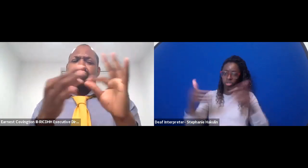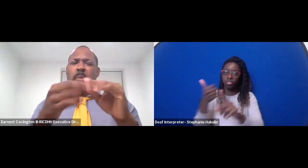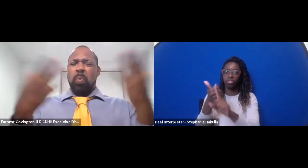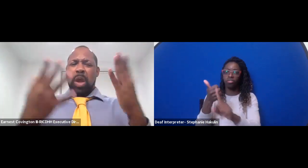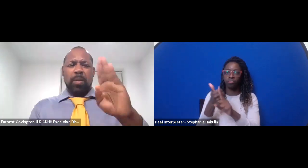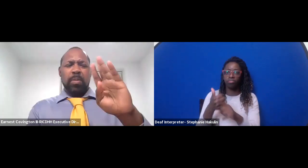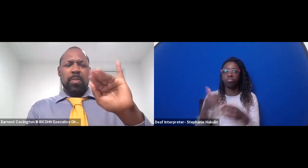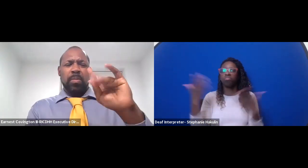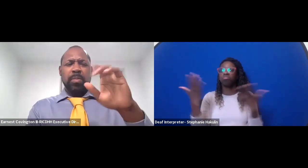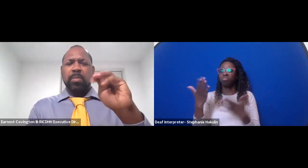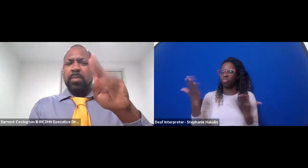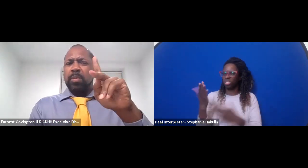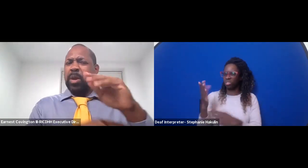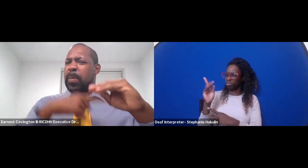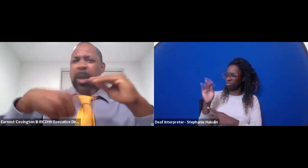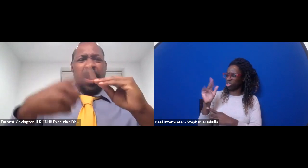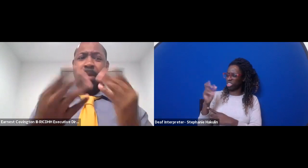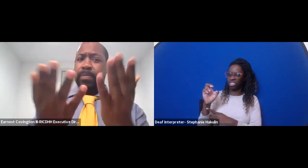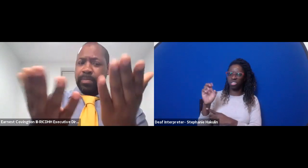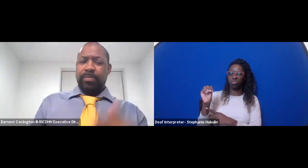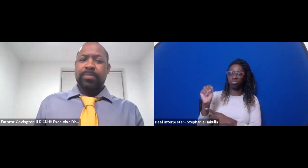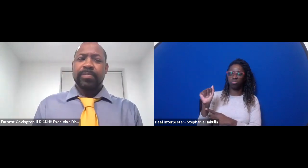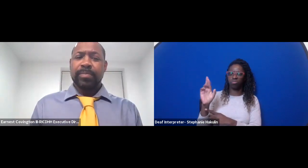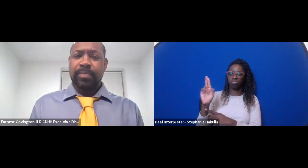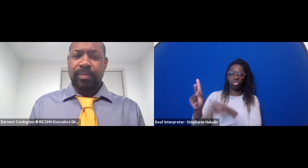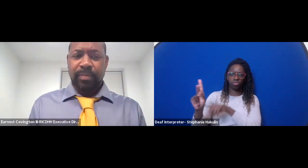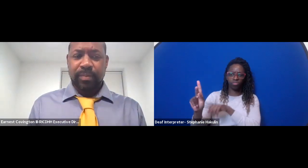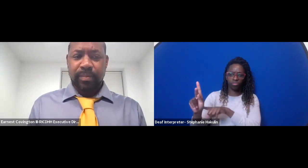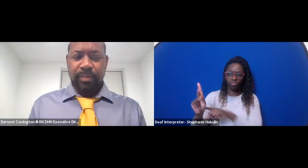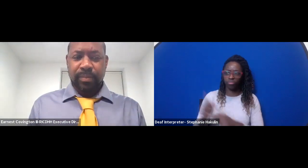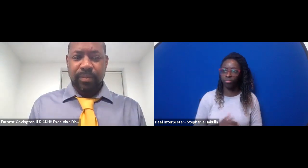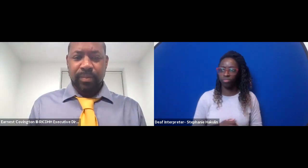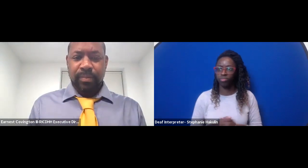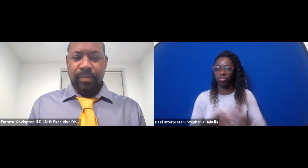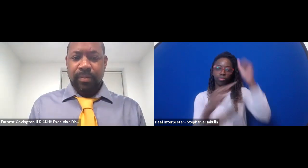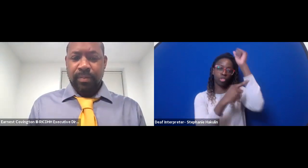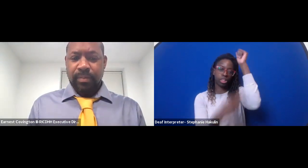you'd like to go ahead and introduce yourself, we'd love to hear from you.